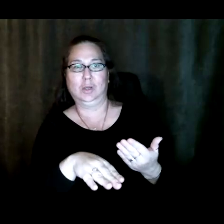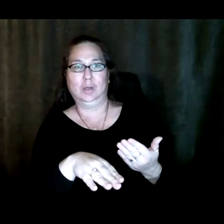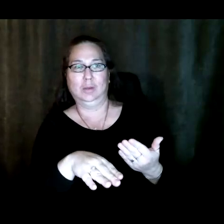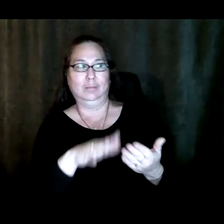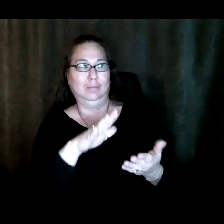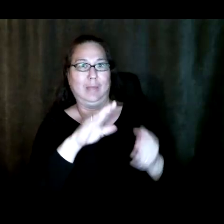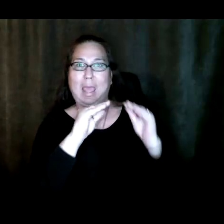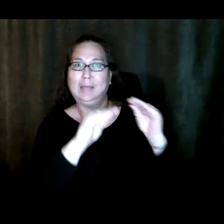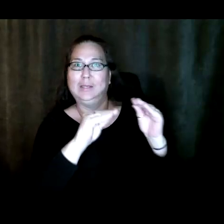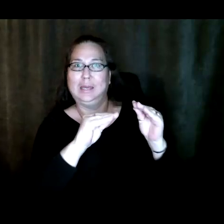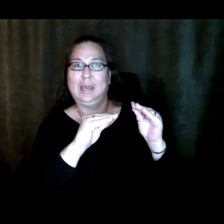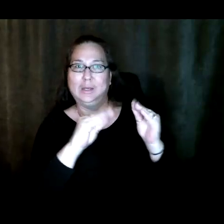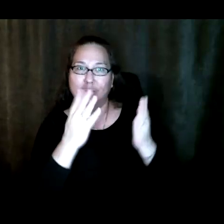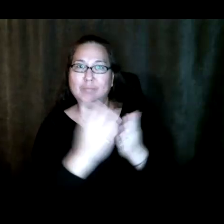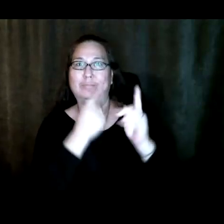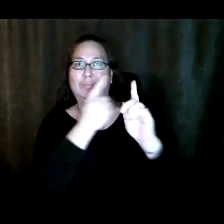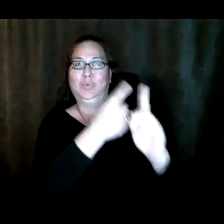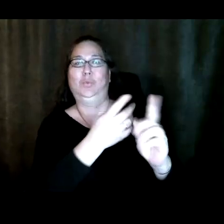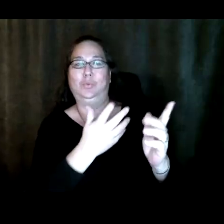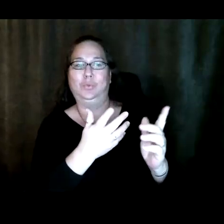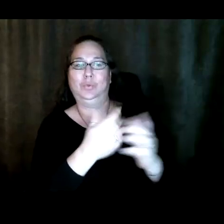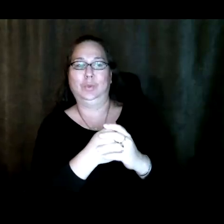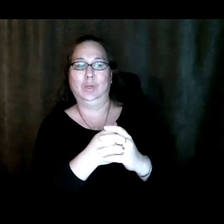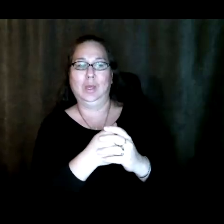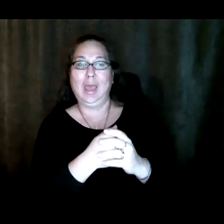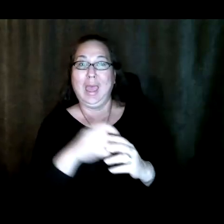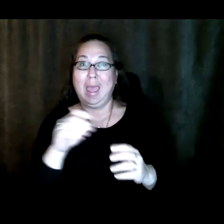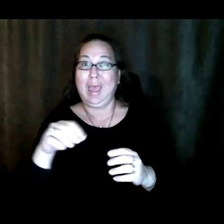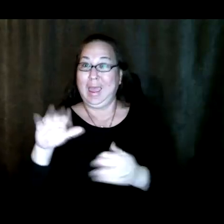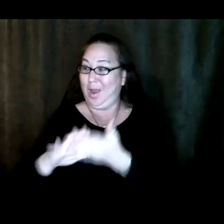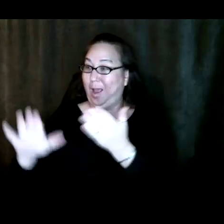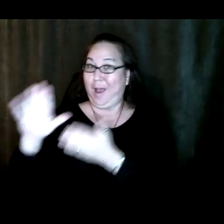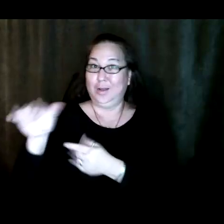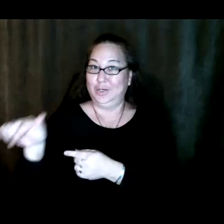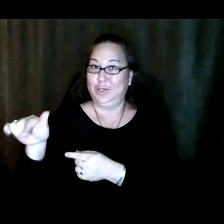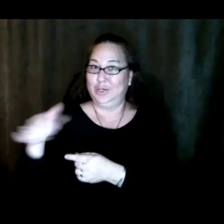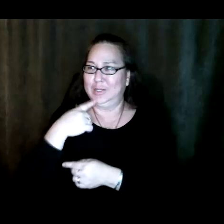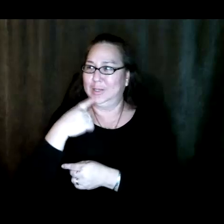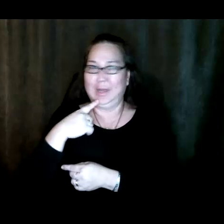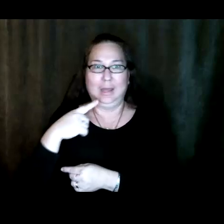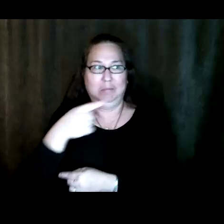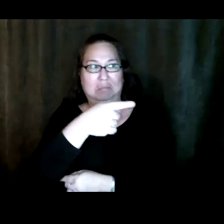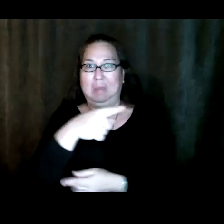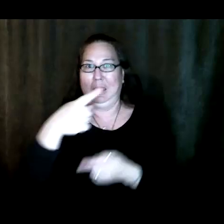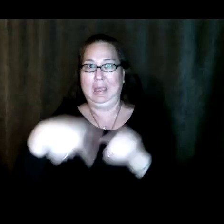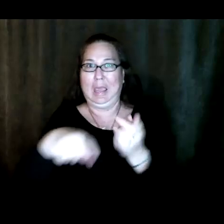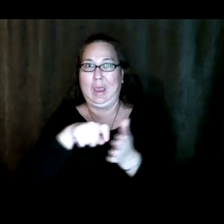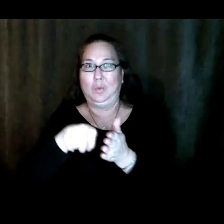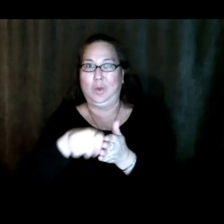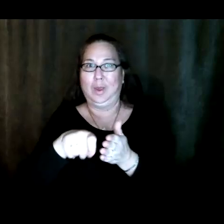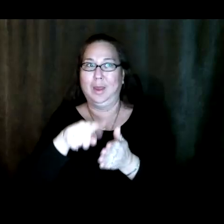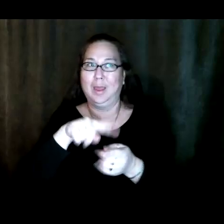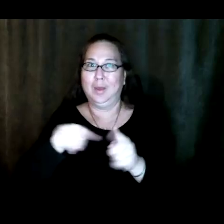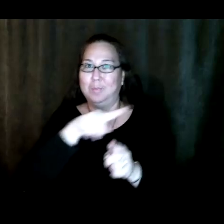obtaining? And when your college colleagues are telling you your students can't write a paragraph, but they are considered a valedictorian, that's a